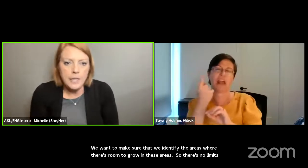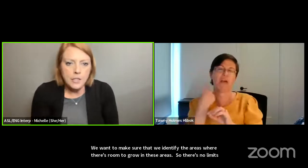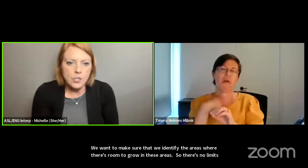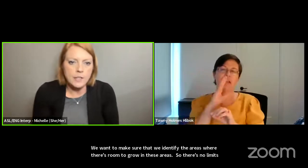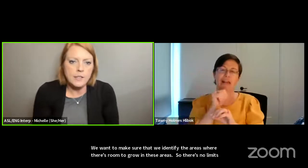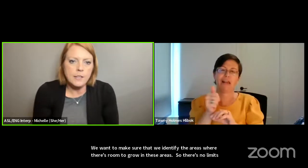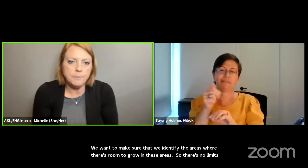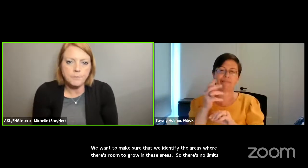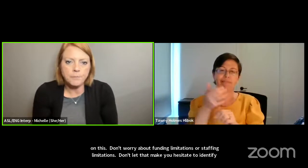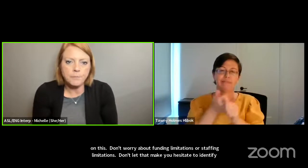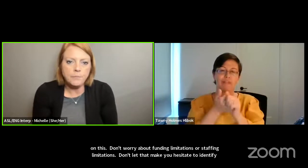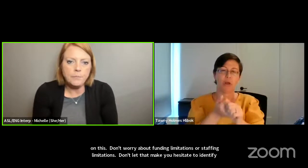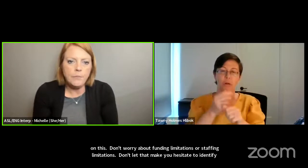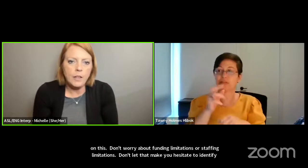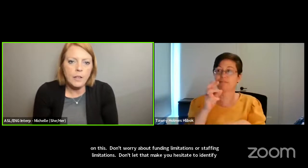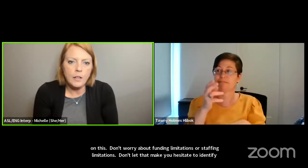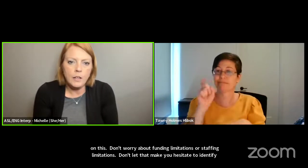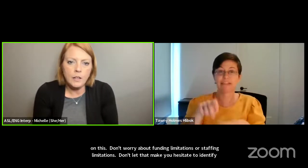your recommendations.